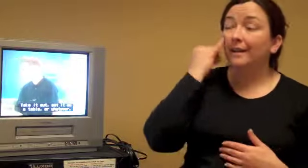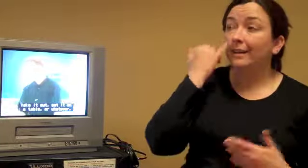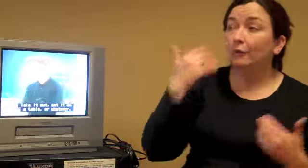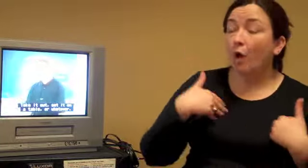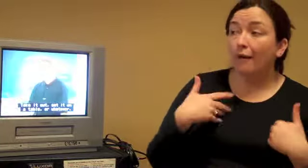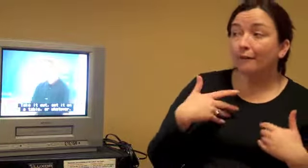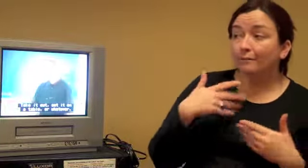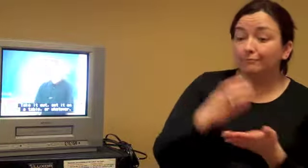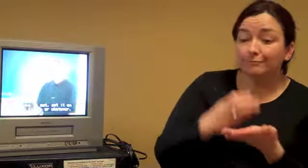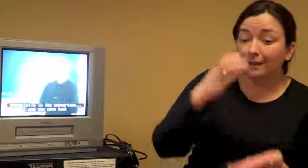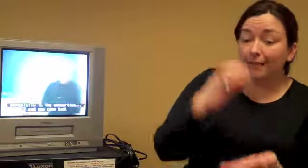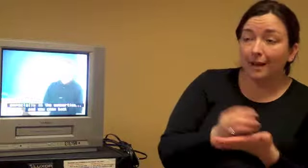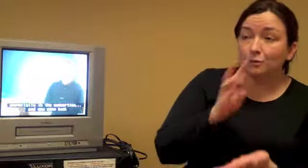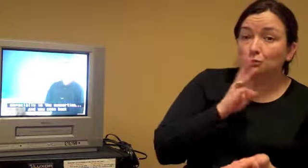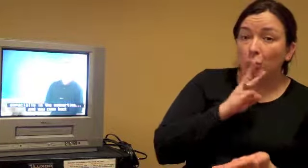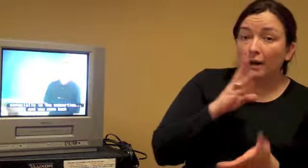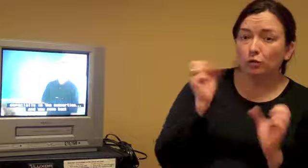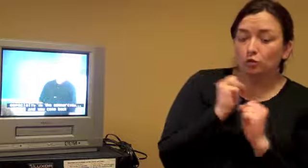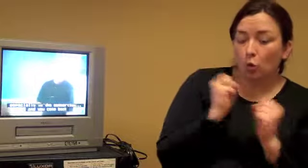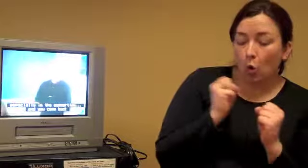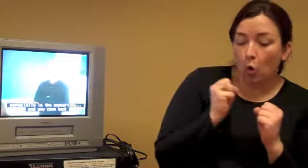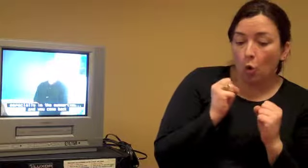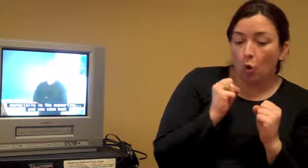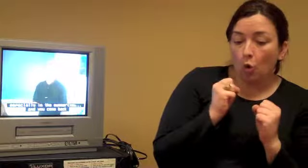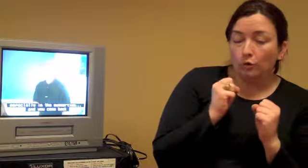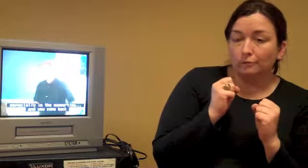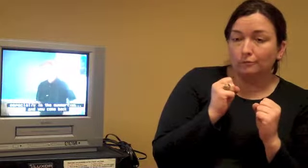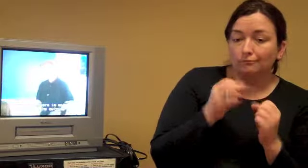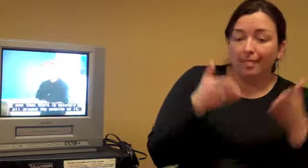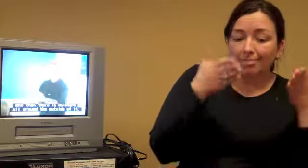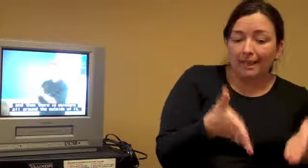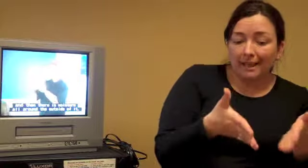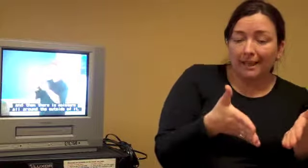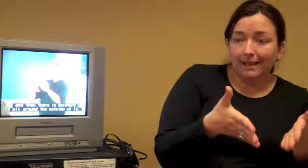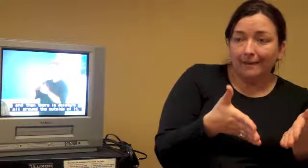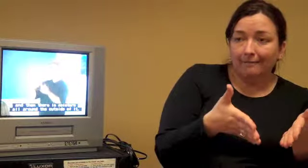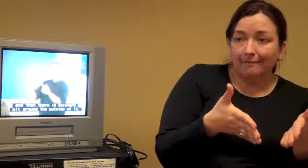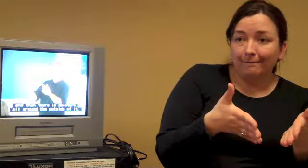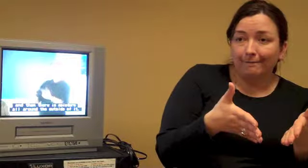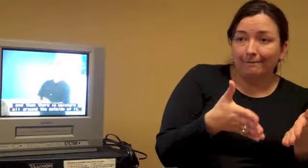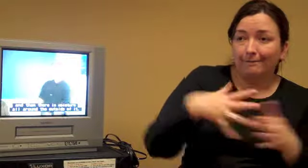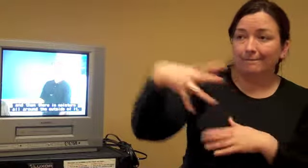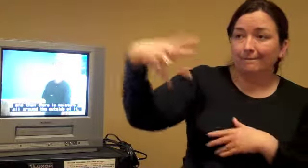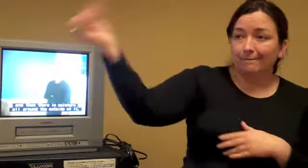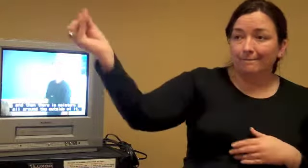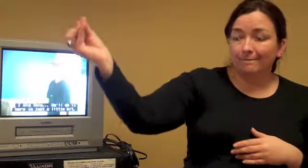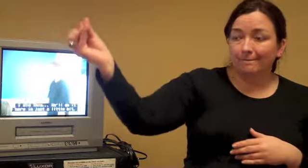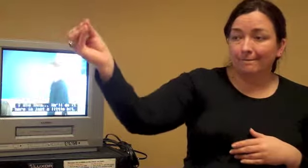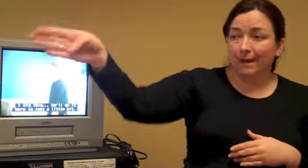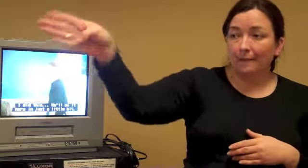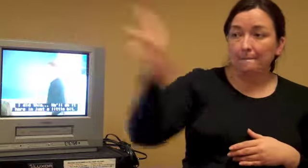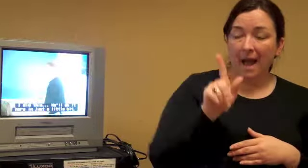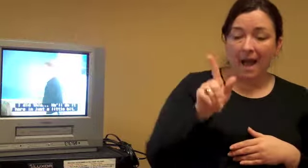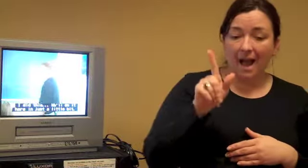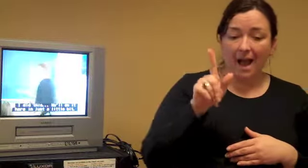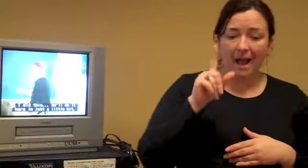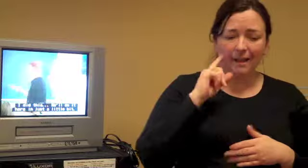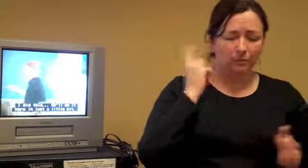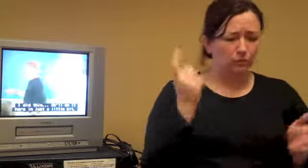a table or whatever, especially in summertime, you come back, and then there's moisture all around the outside of it. I did